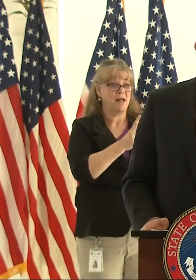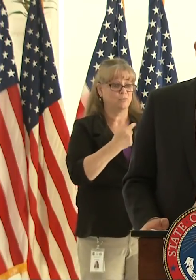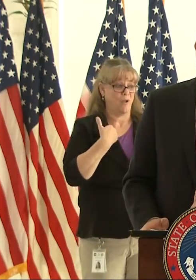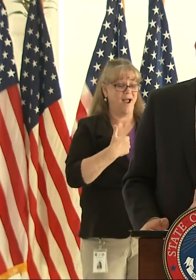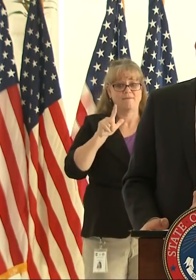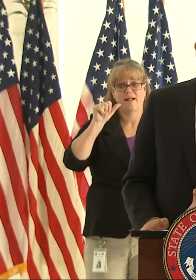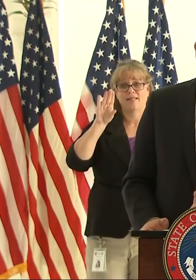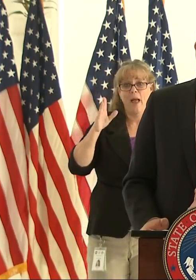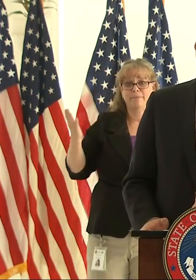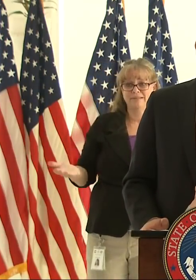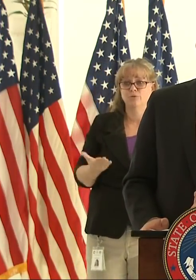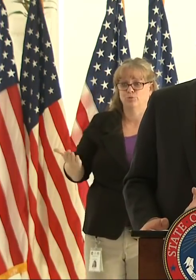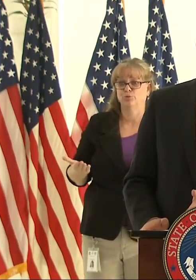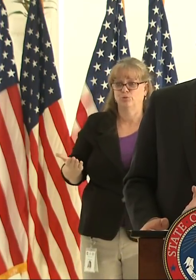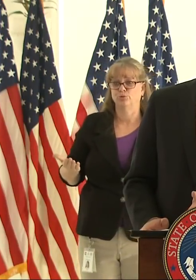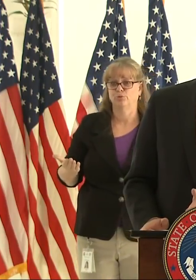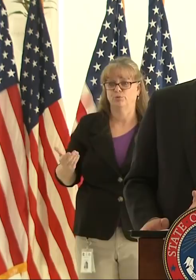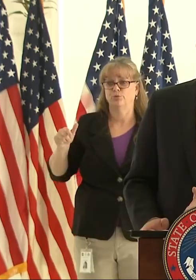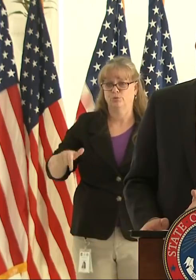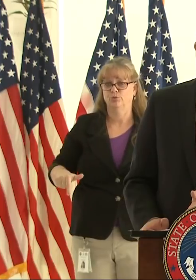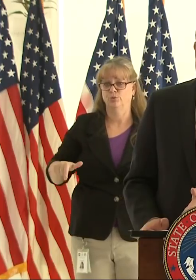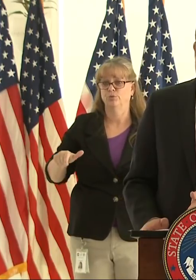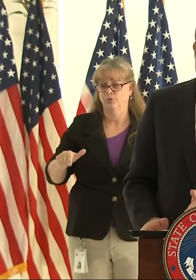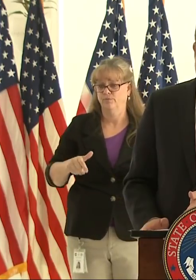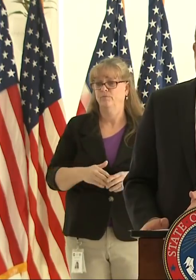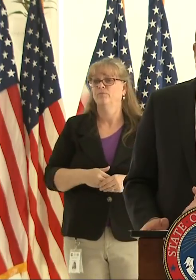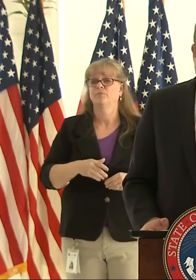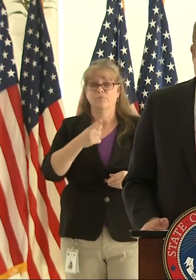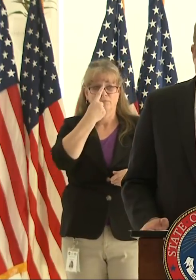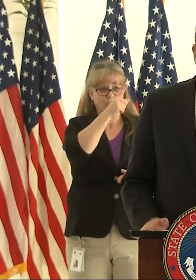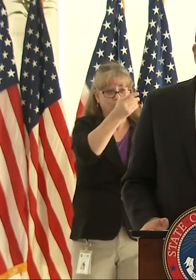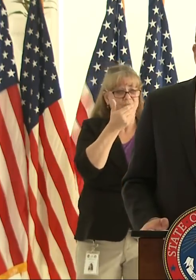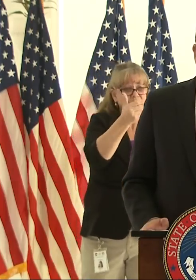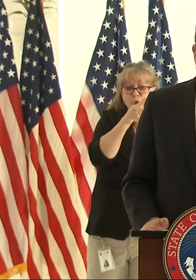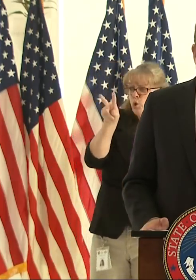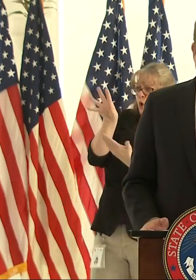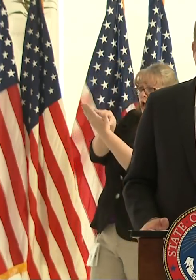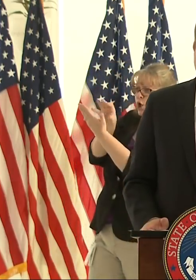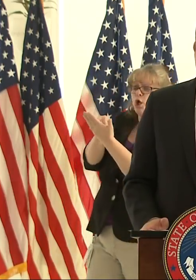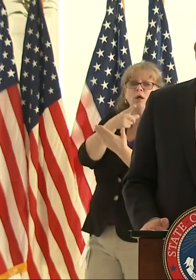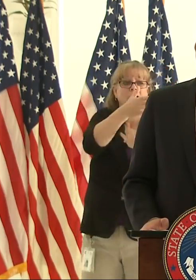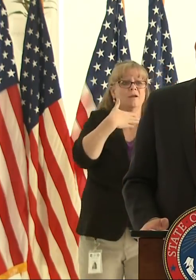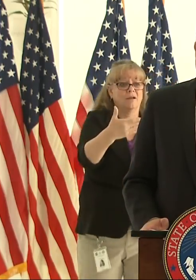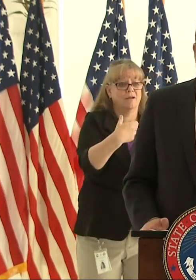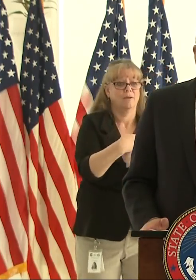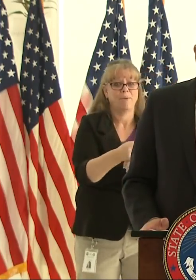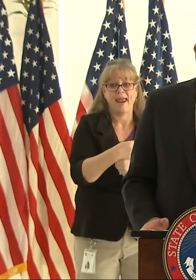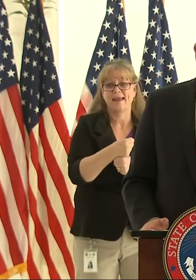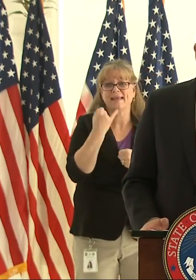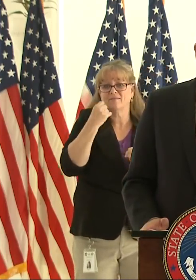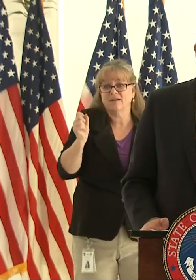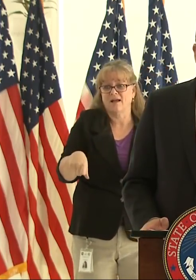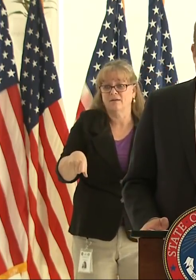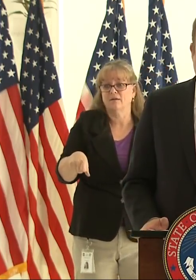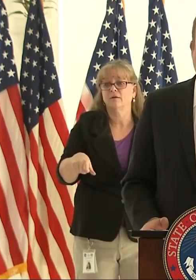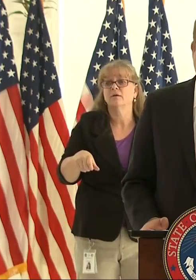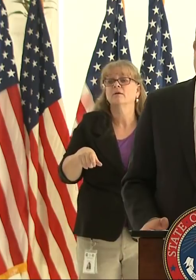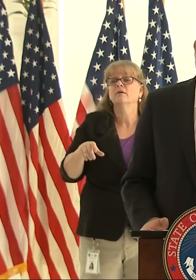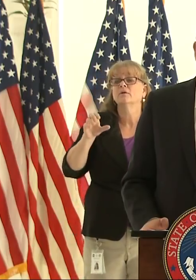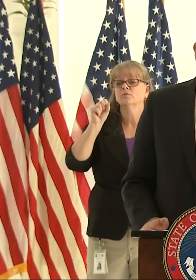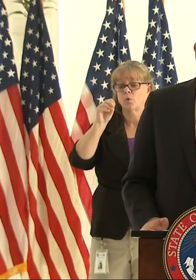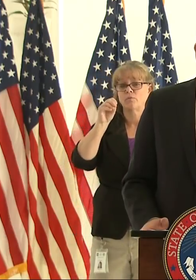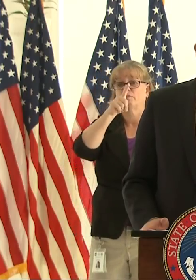those, as well as different protocols for different kinds of swabs that are in more common use. We're working with the county health departments to scale up their testing.